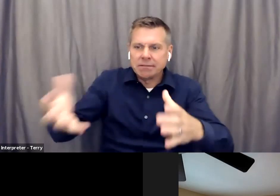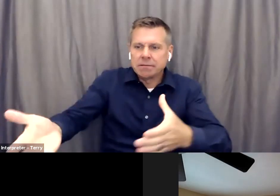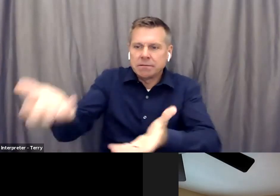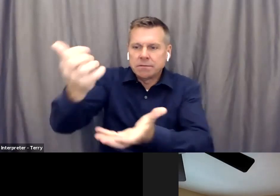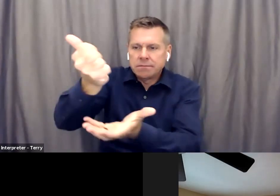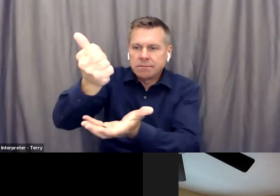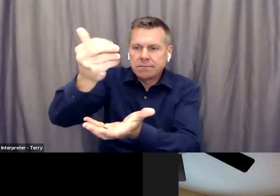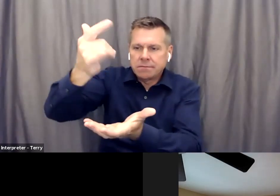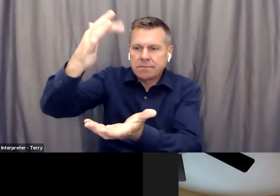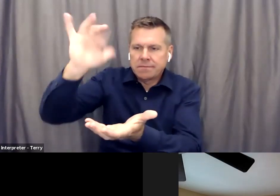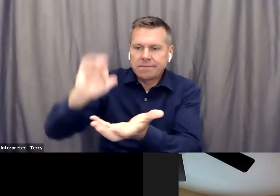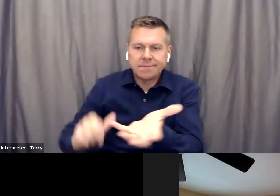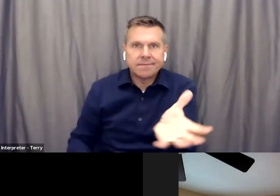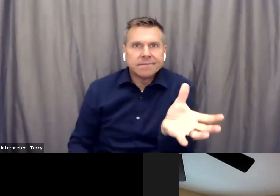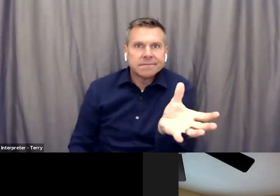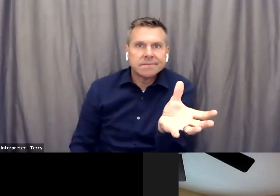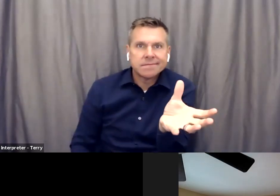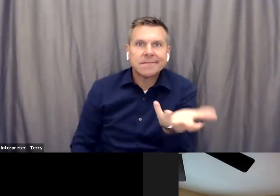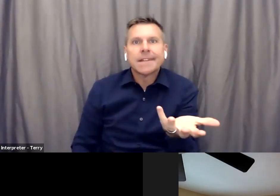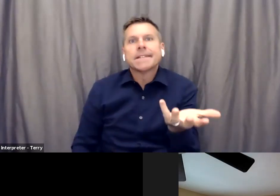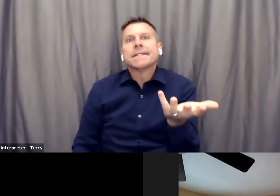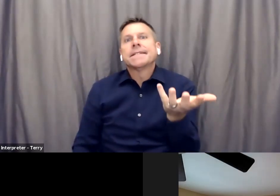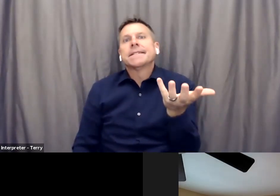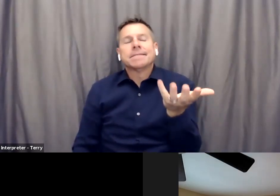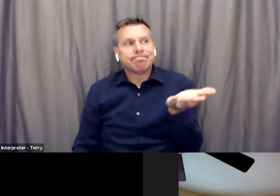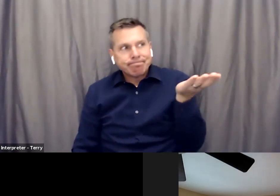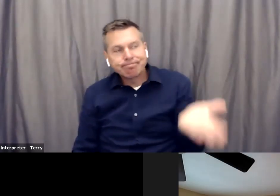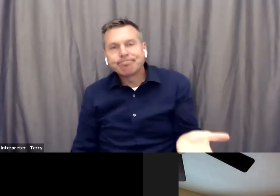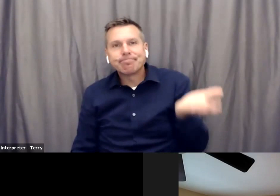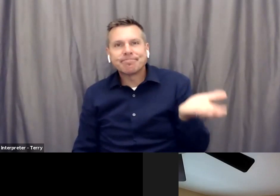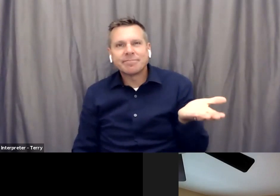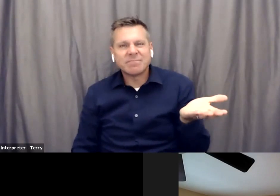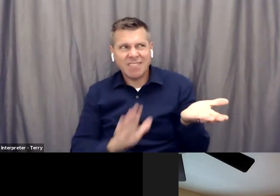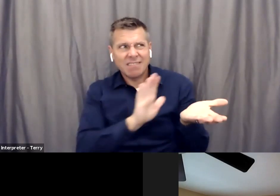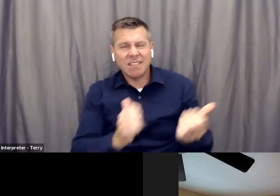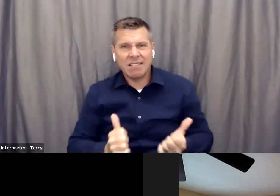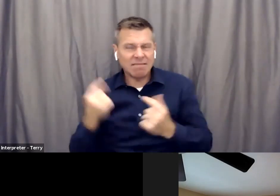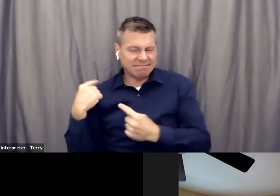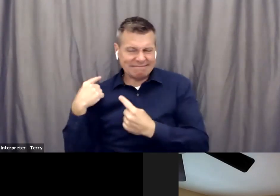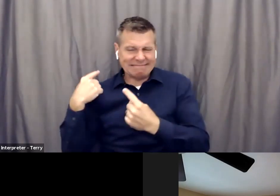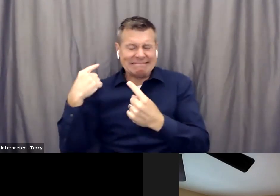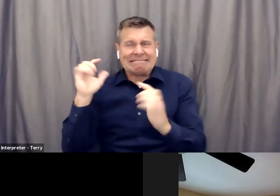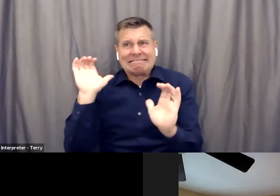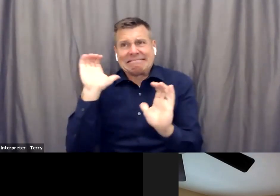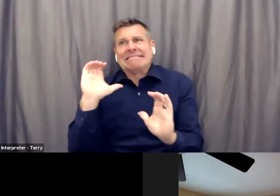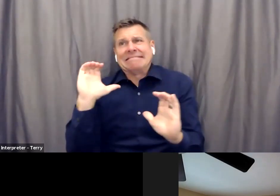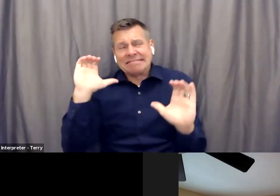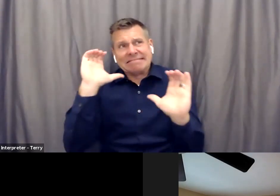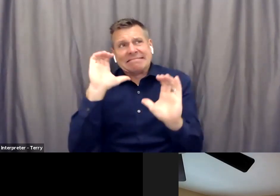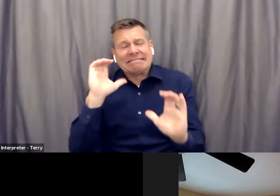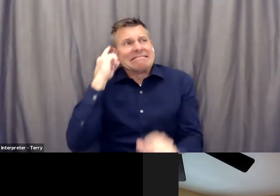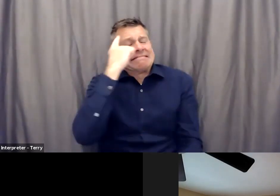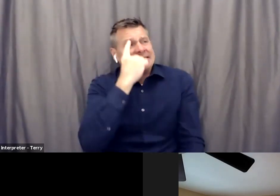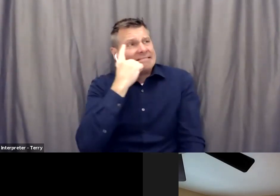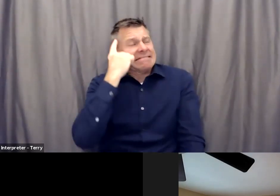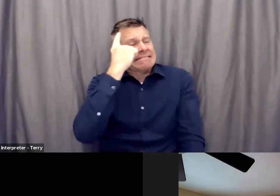this. And throughout their lives, they have been searching and wondering,